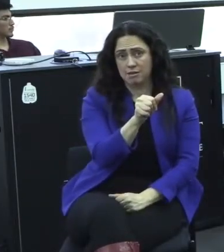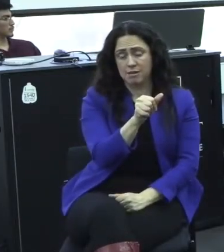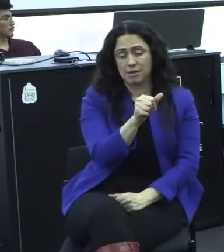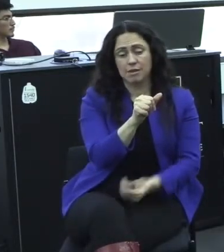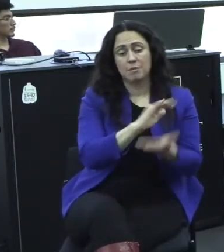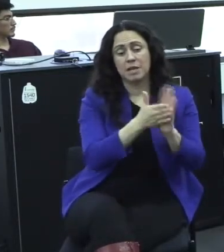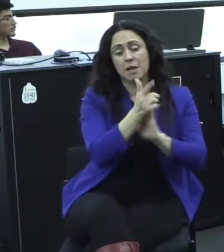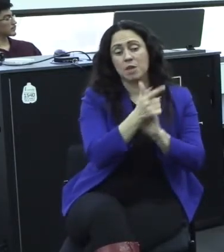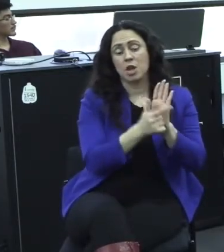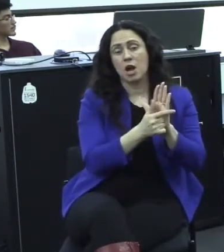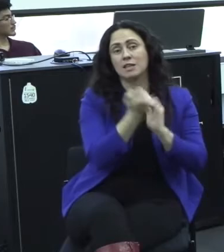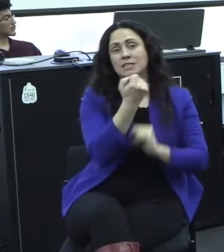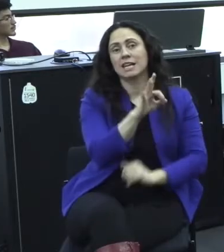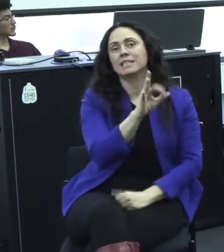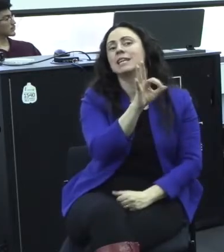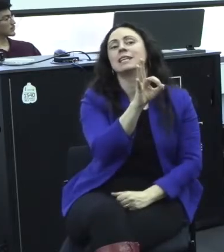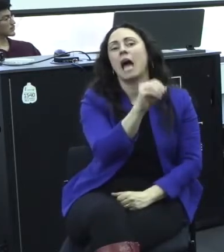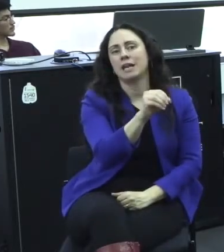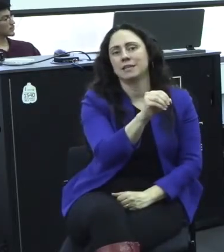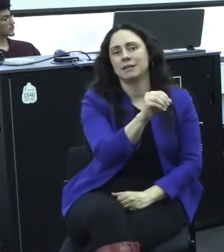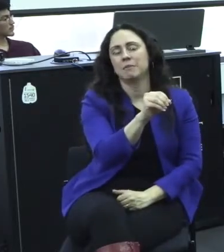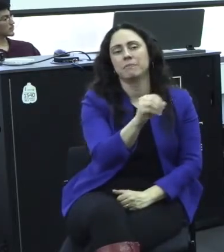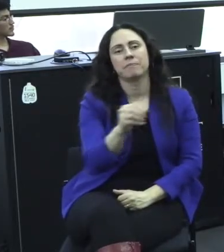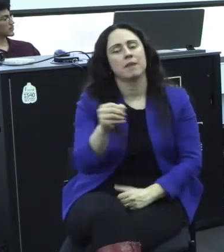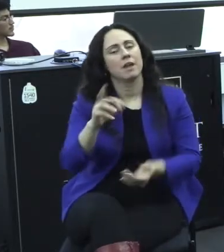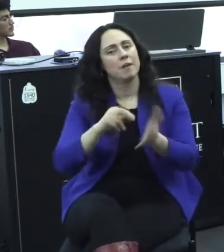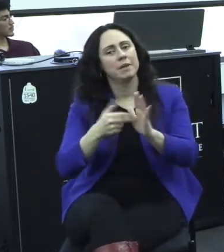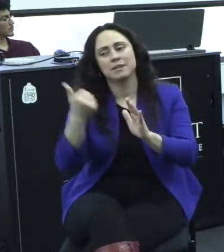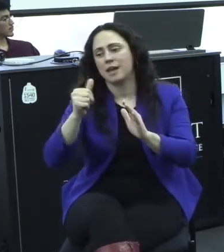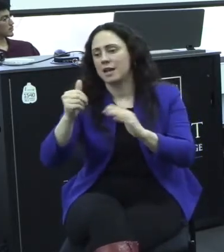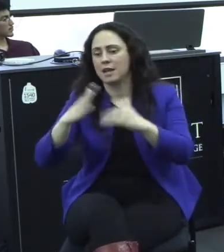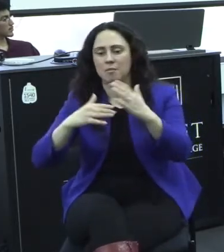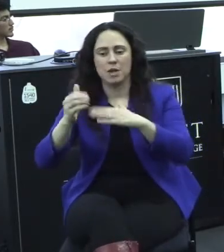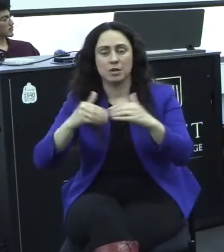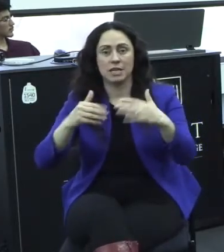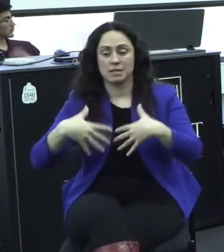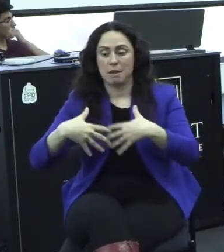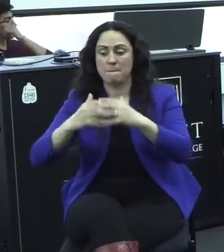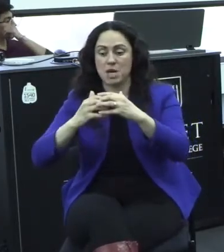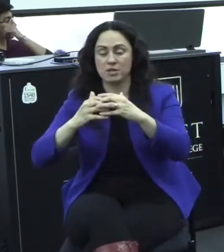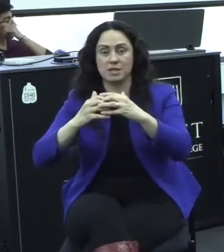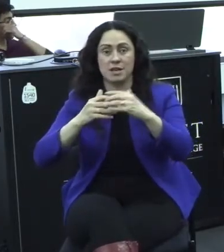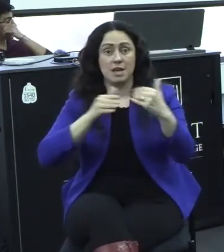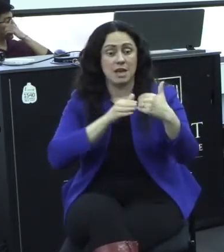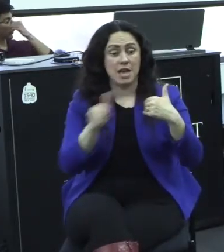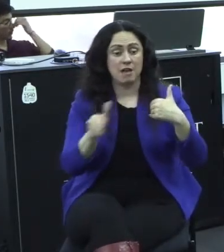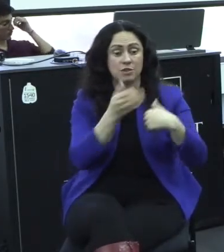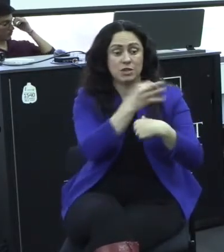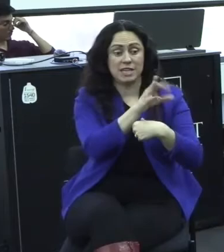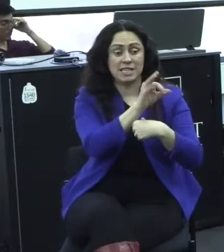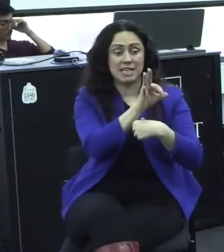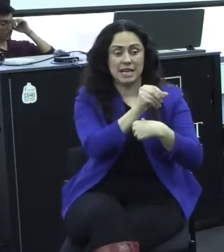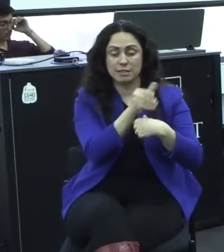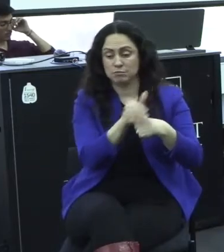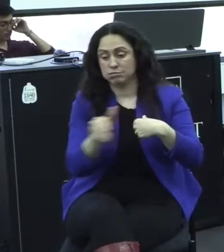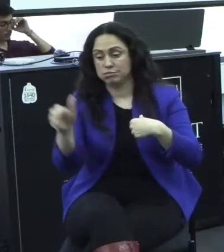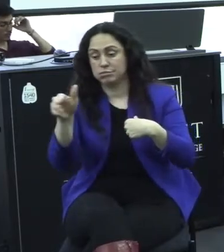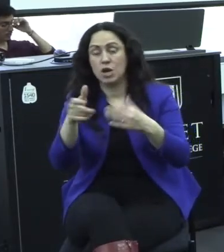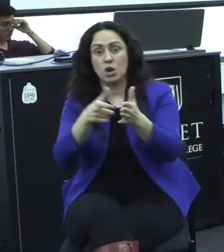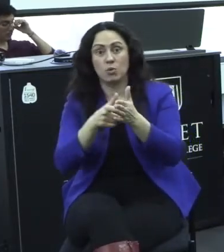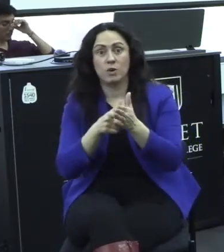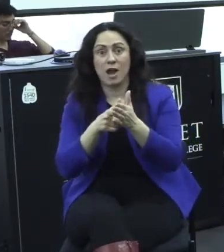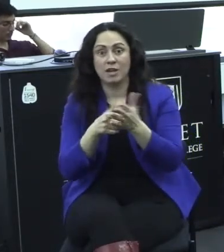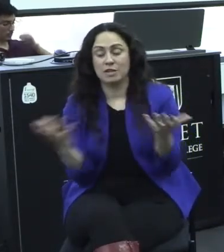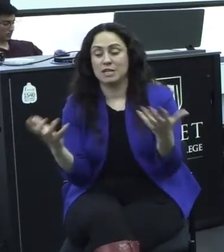in 1990. So any buildings that are built after 1990 are required to meet the